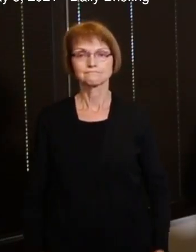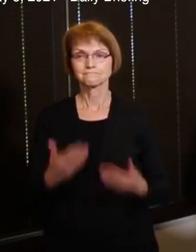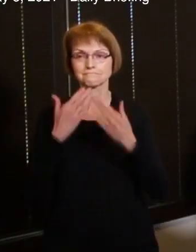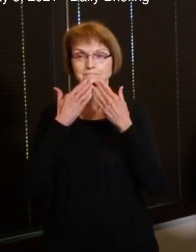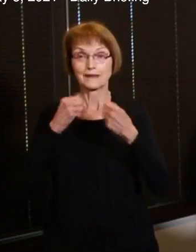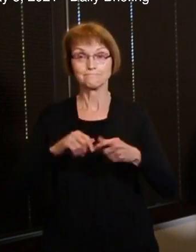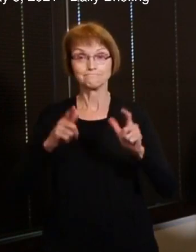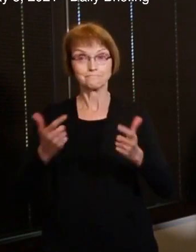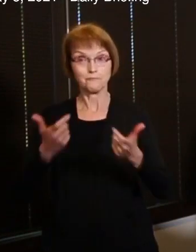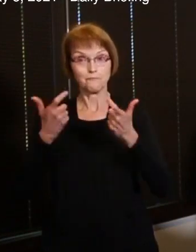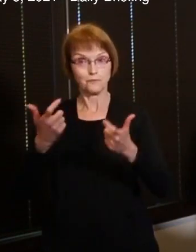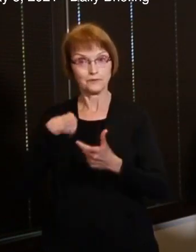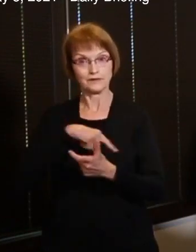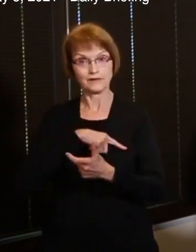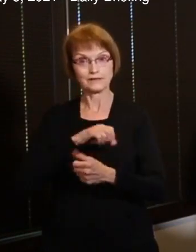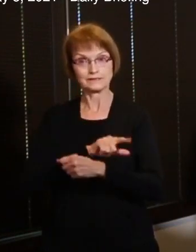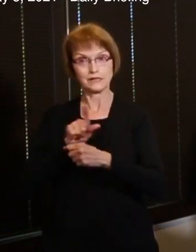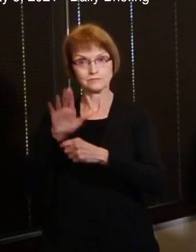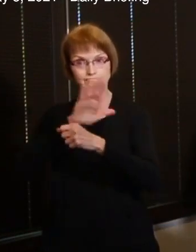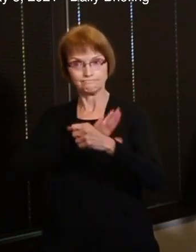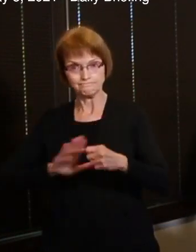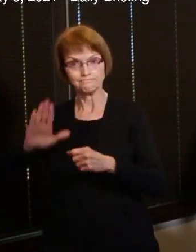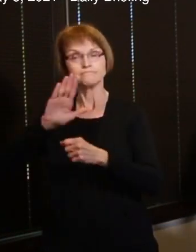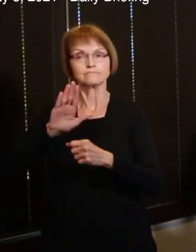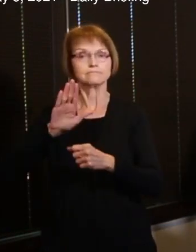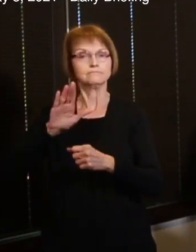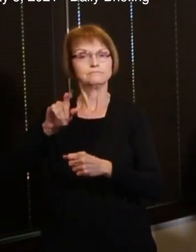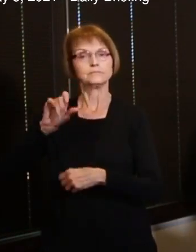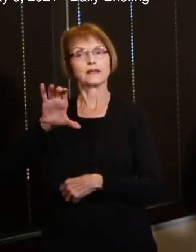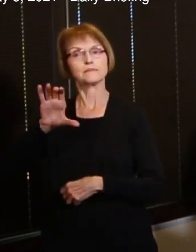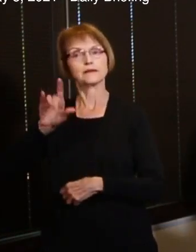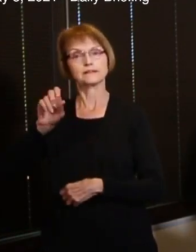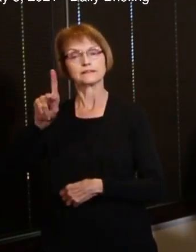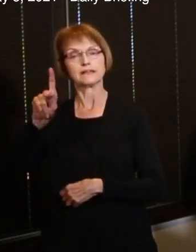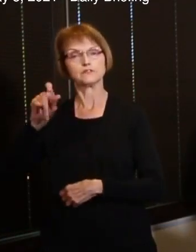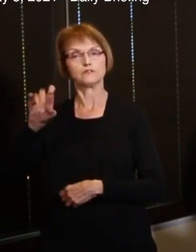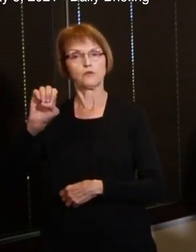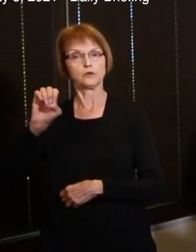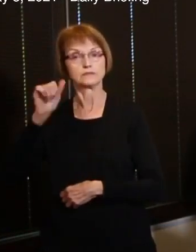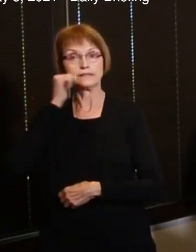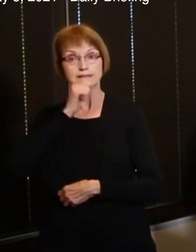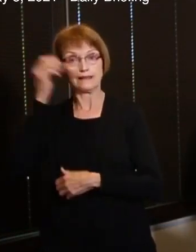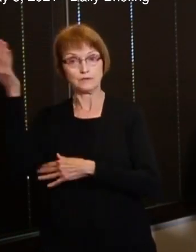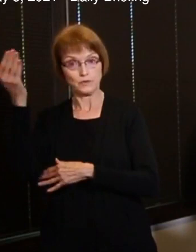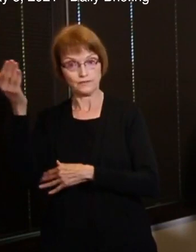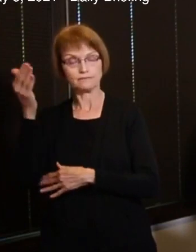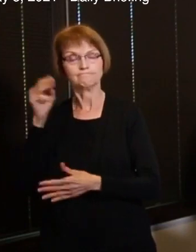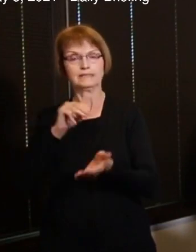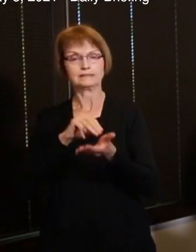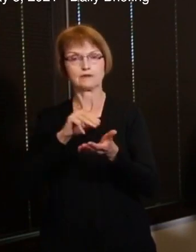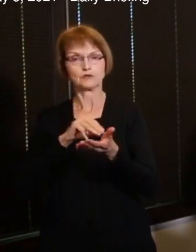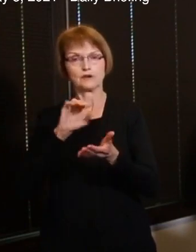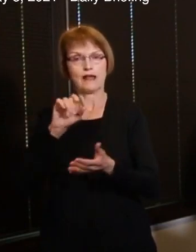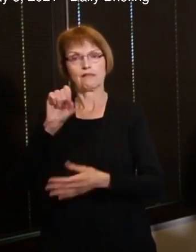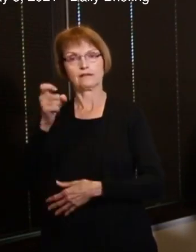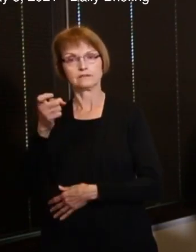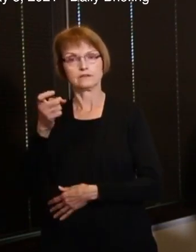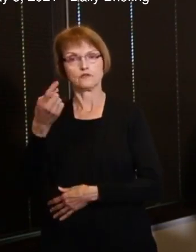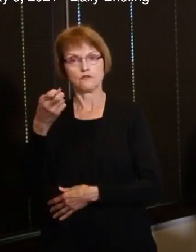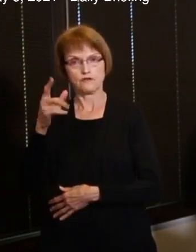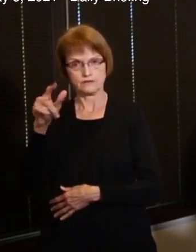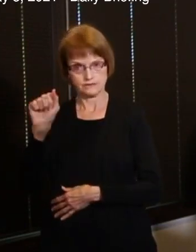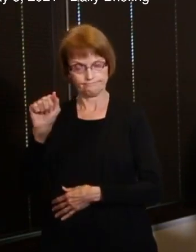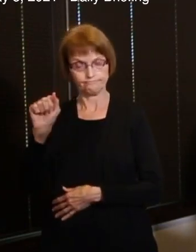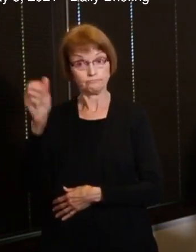Thank you for joining us for the St. Louis Metropolitan Pandemic Task Force daily briefing with Dr. Alex Garza. The briefing will begin